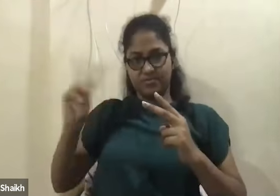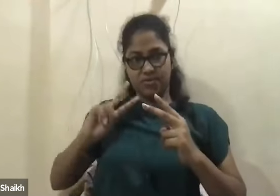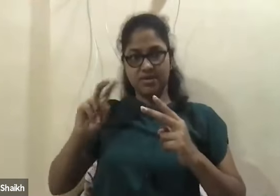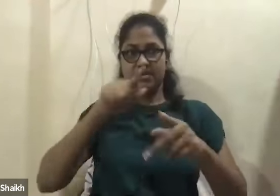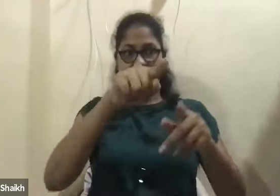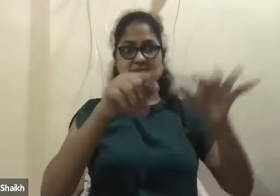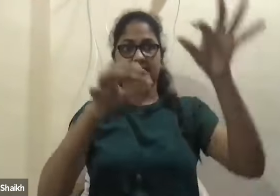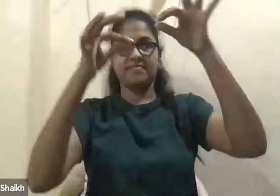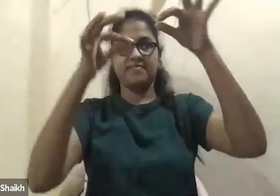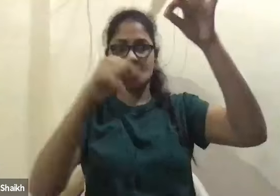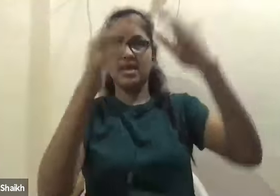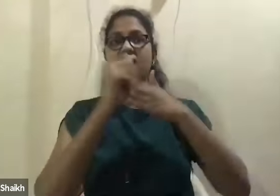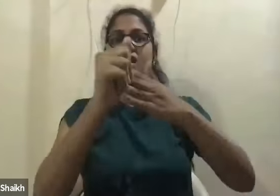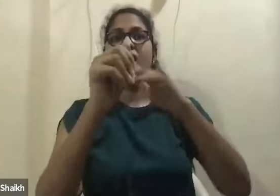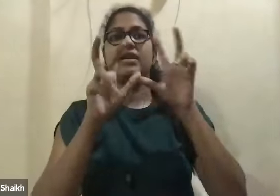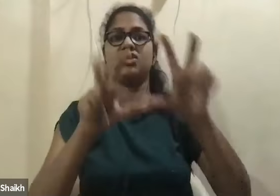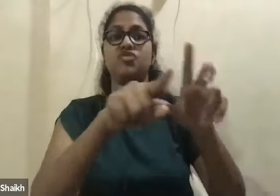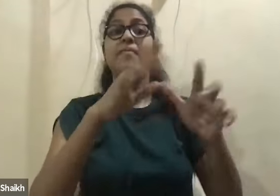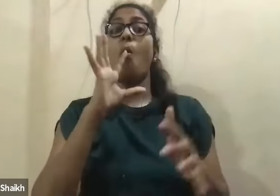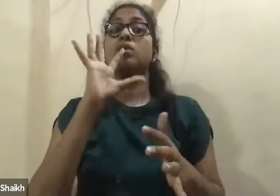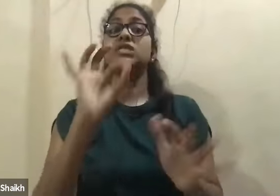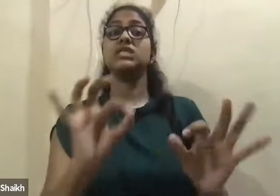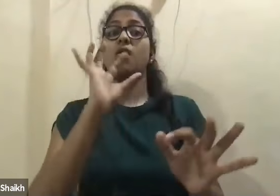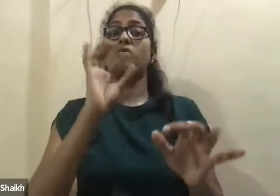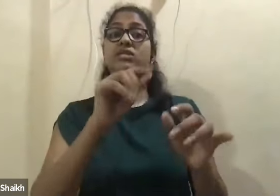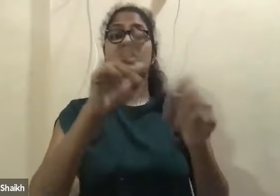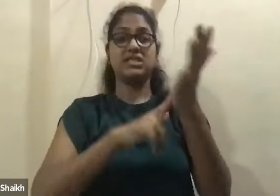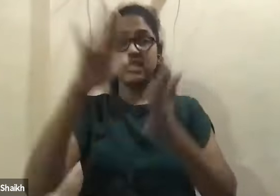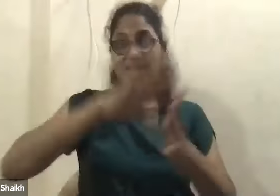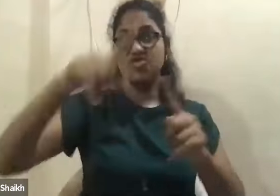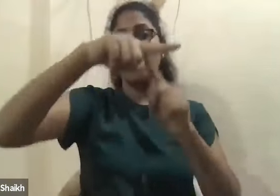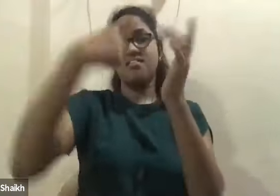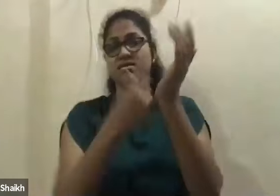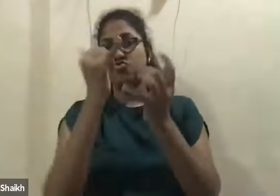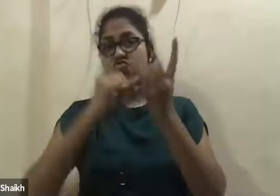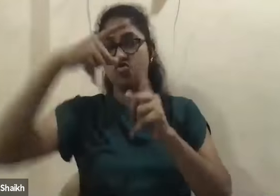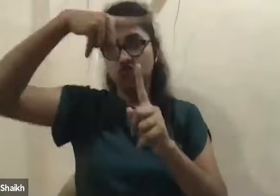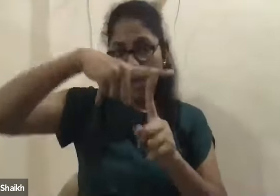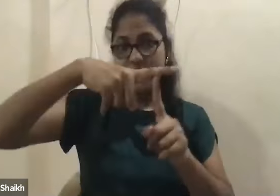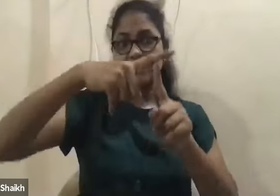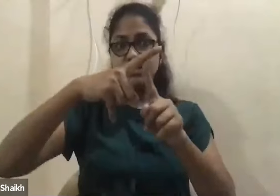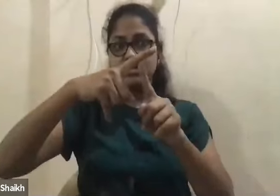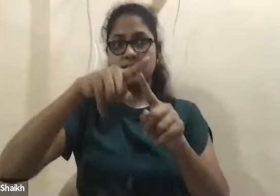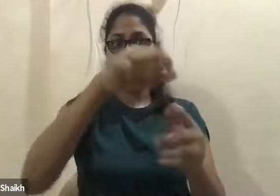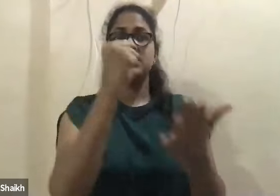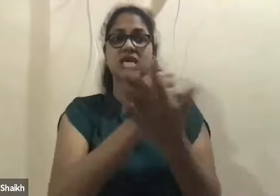is a National Trust legal guardianship thing, certificate that we got it done